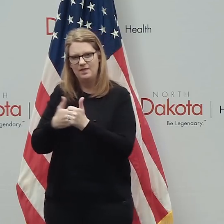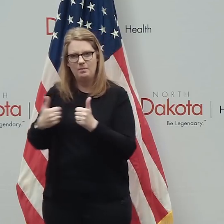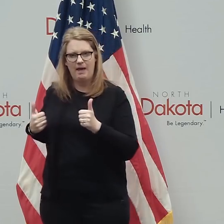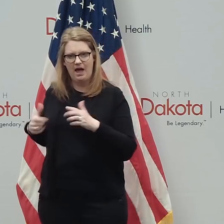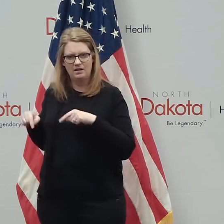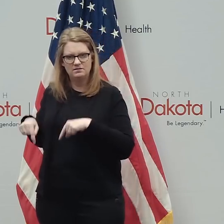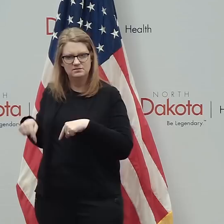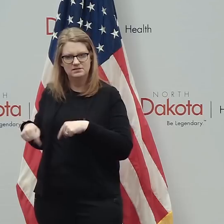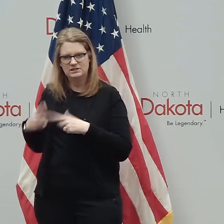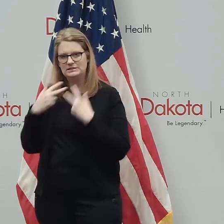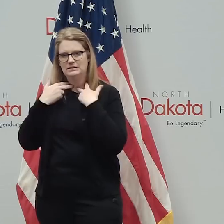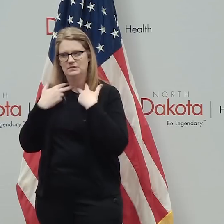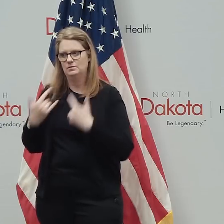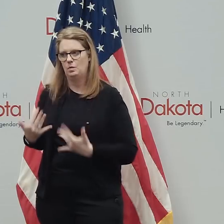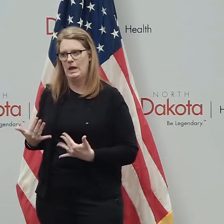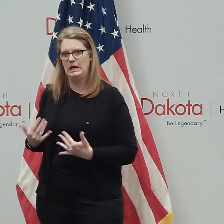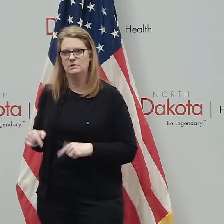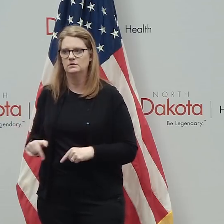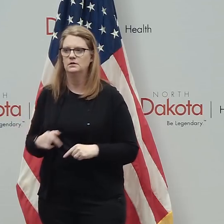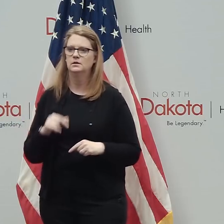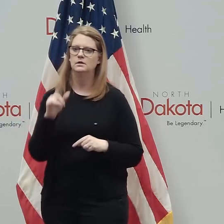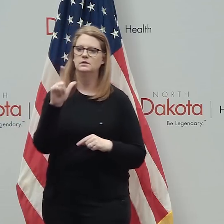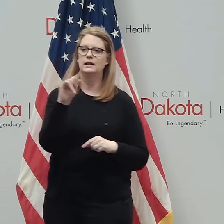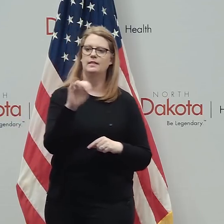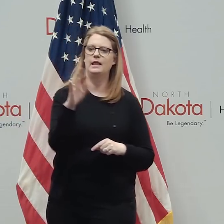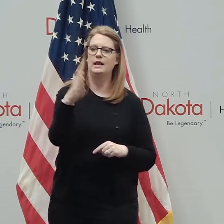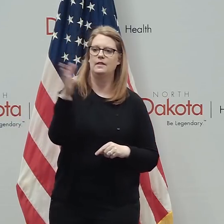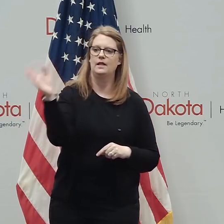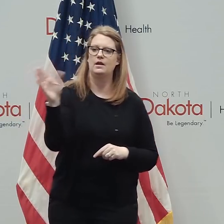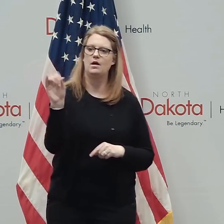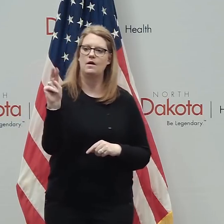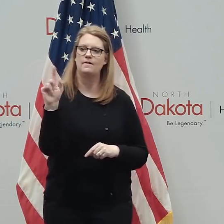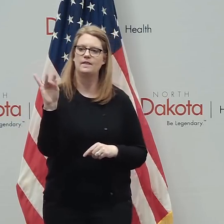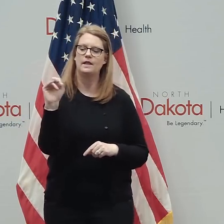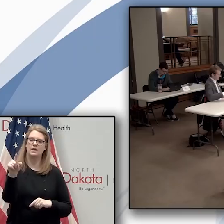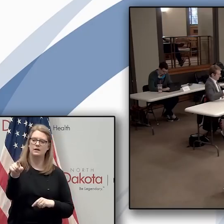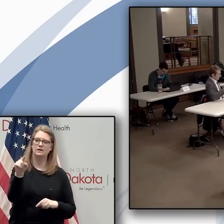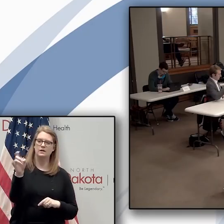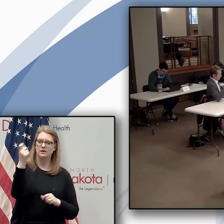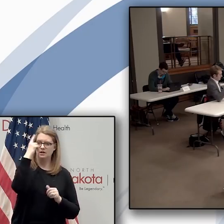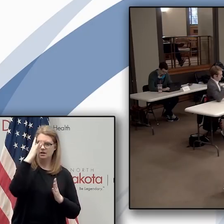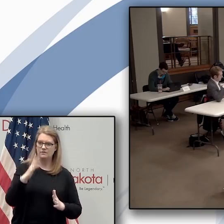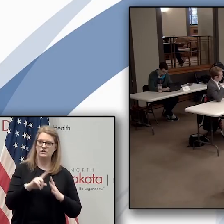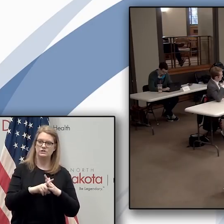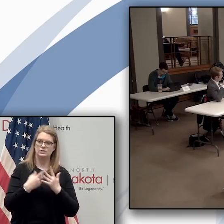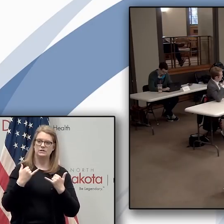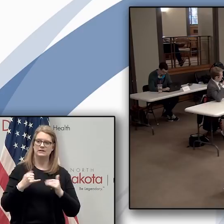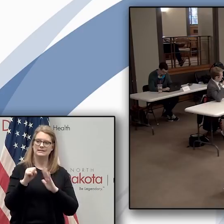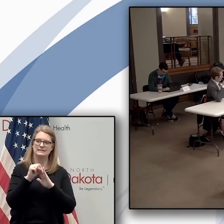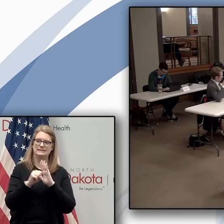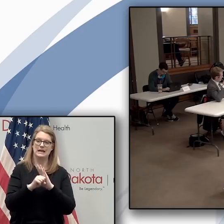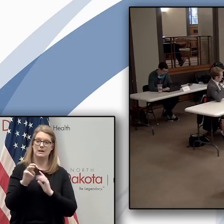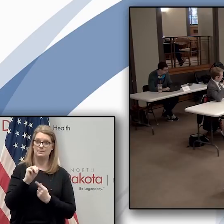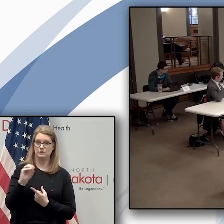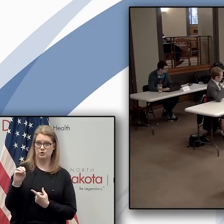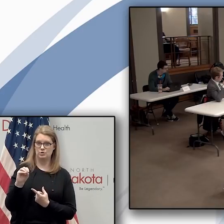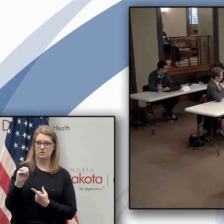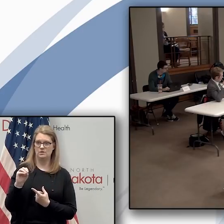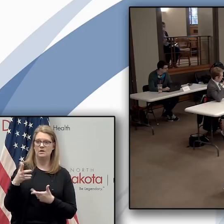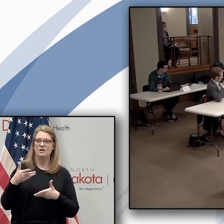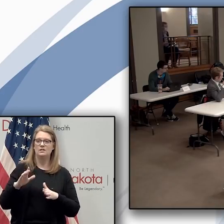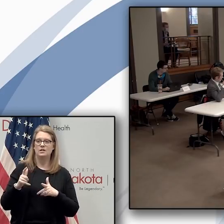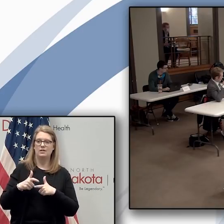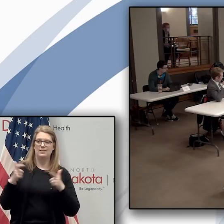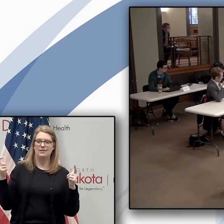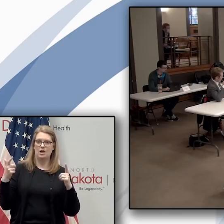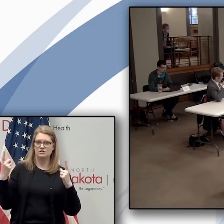Okay, we're going to Lane and then online. Governor, starting today, the state of Missouri is allowing large events